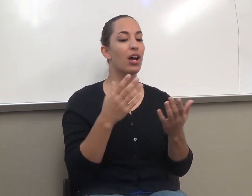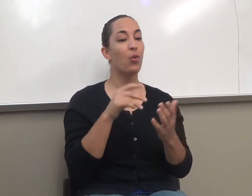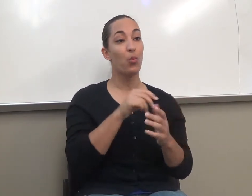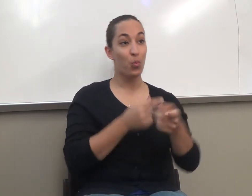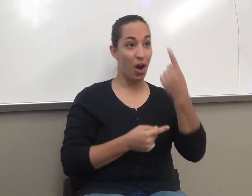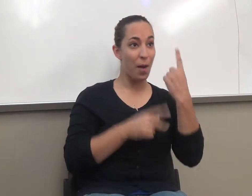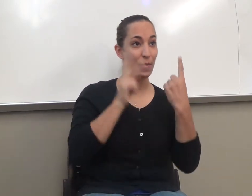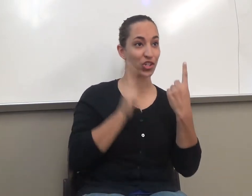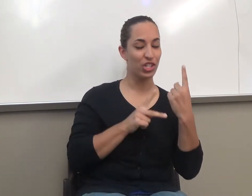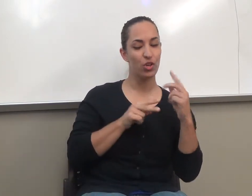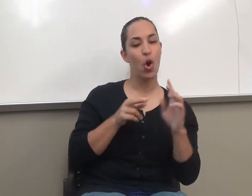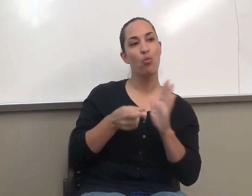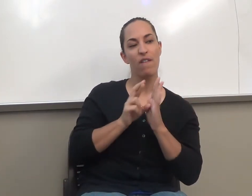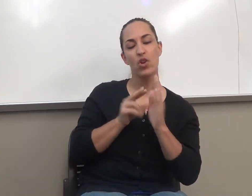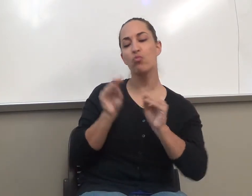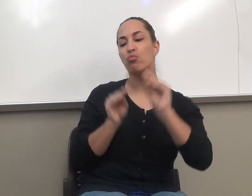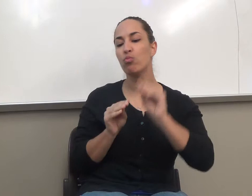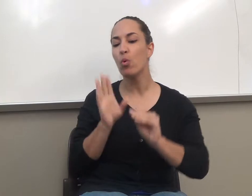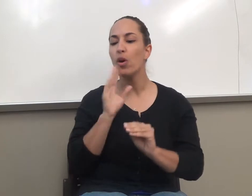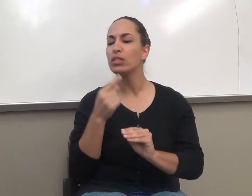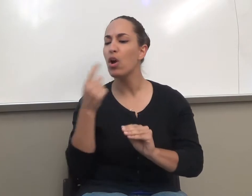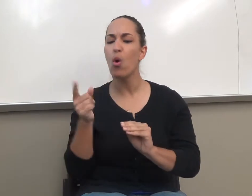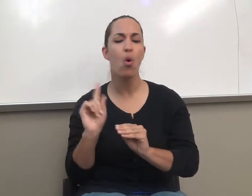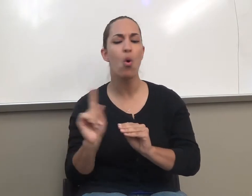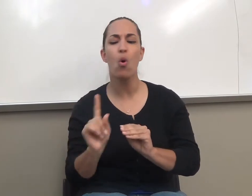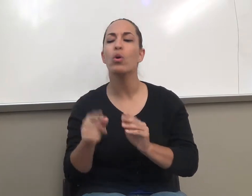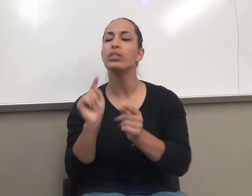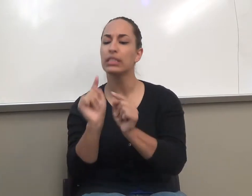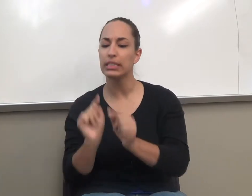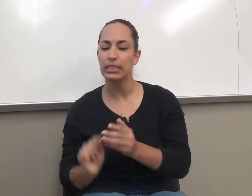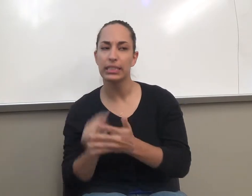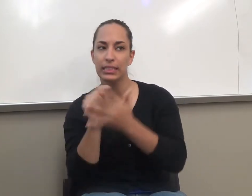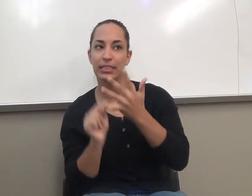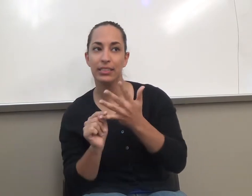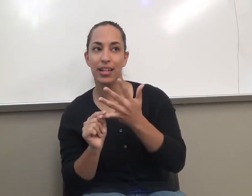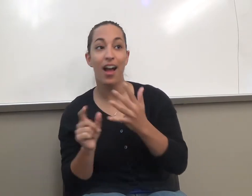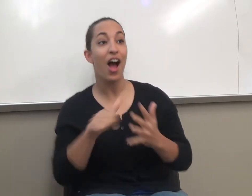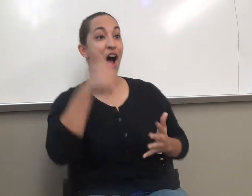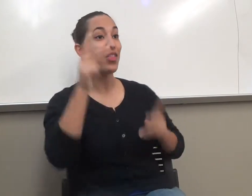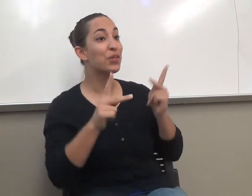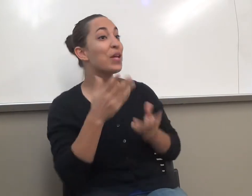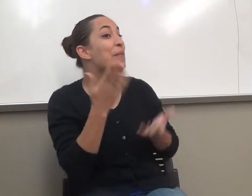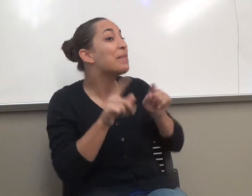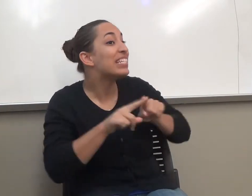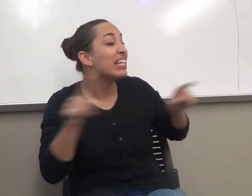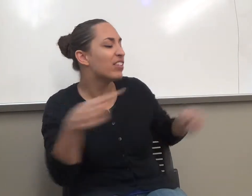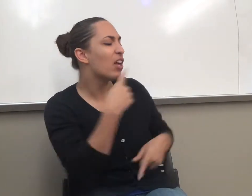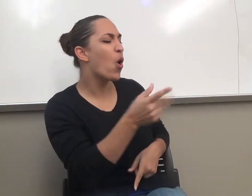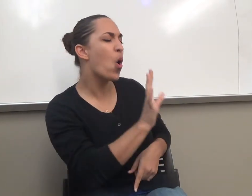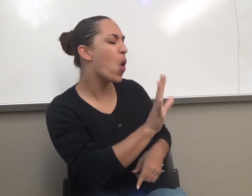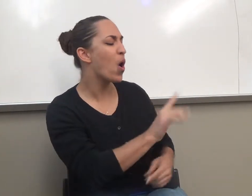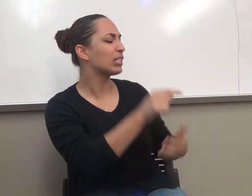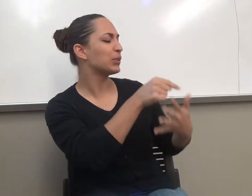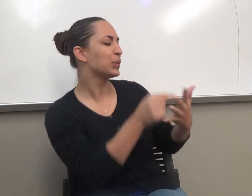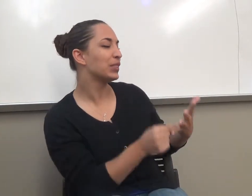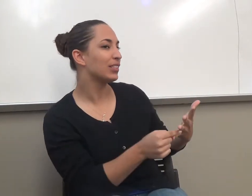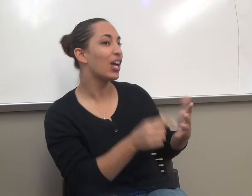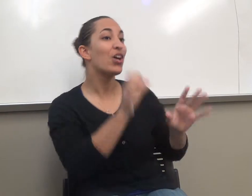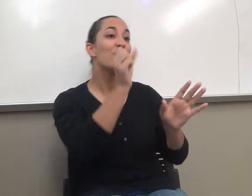other person is going to tell you something else. So the only thing you have to do, if you want it in the